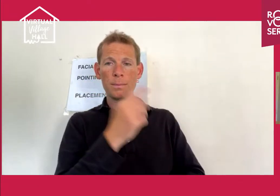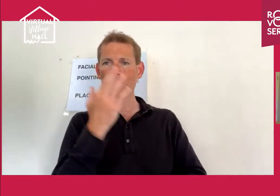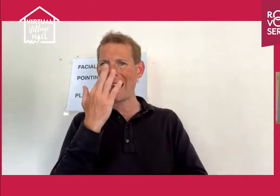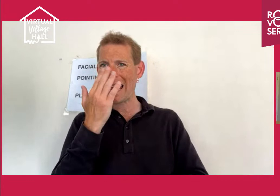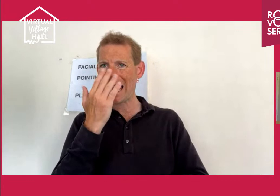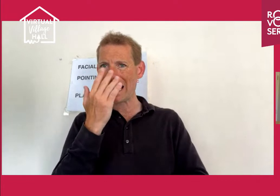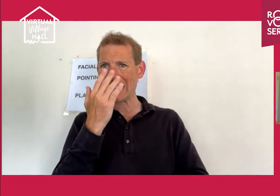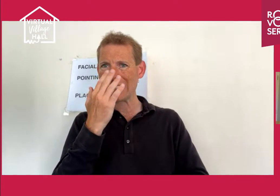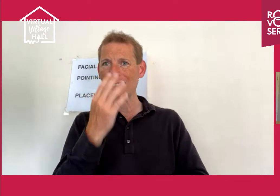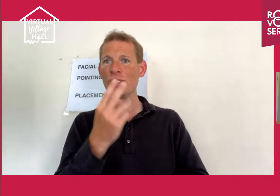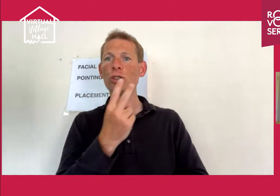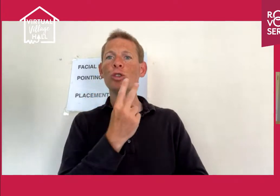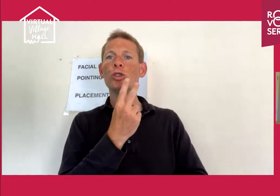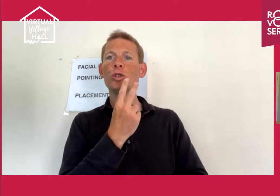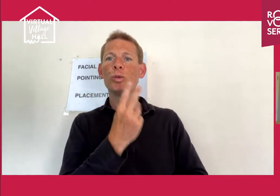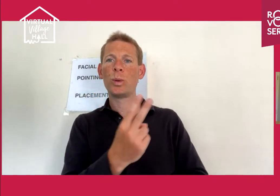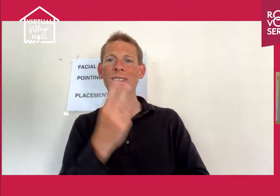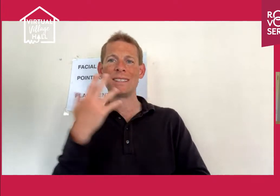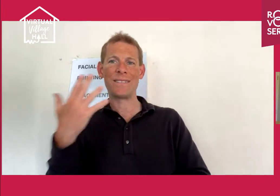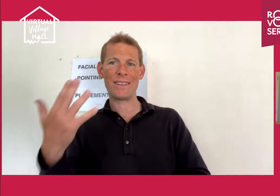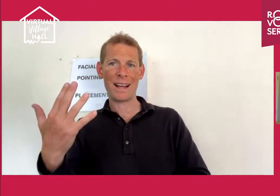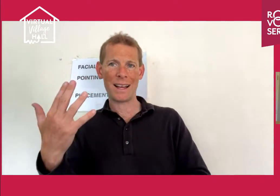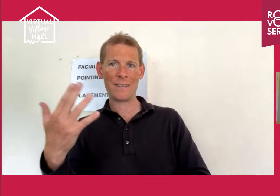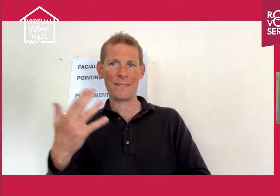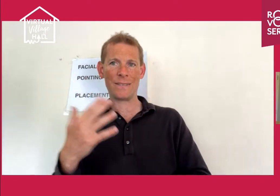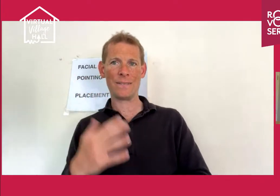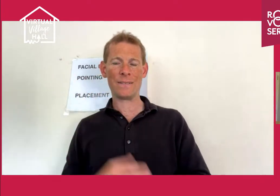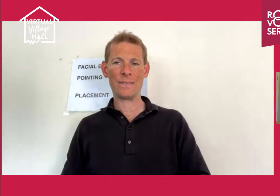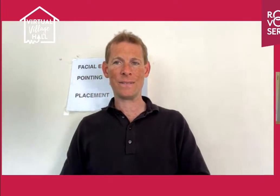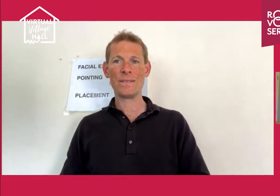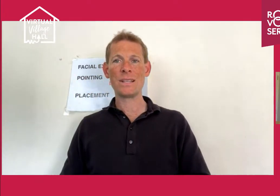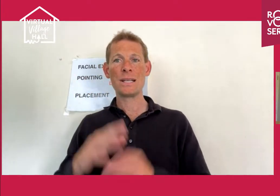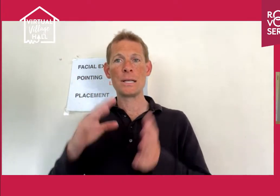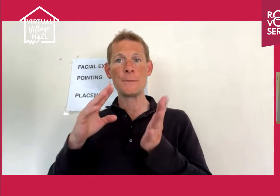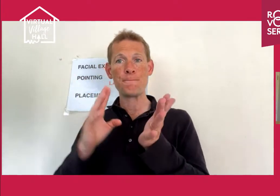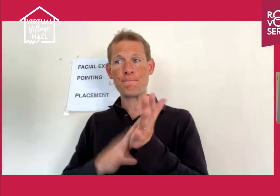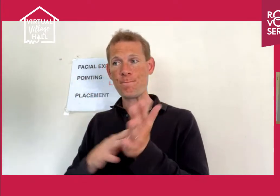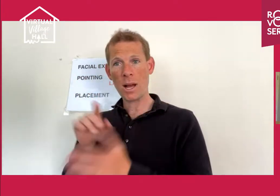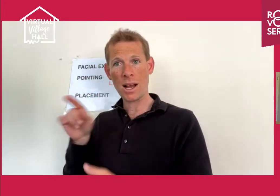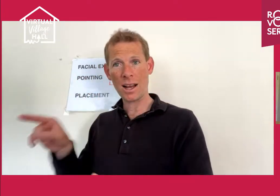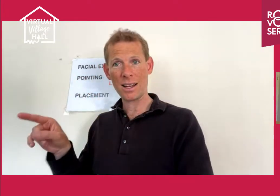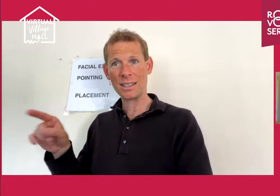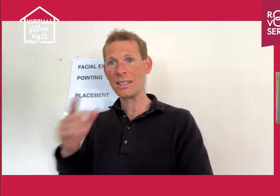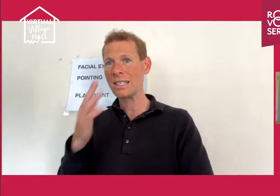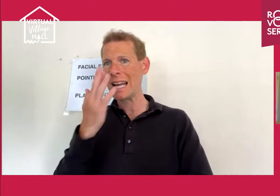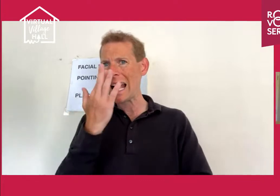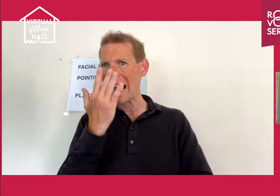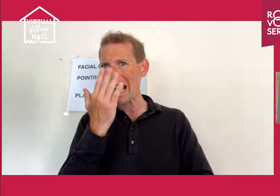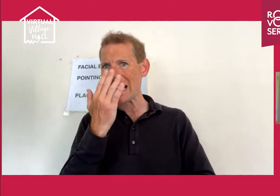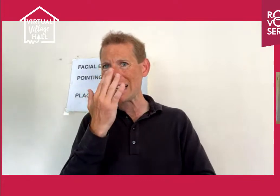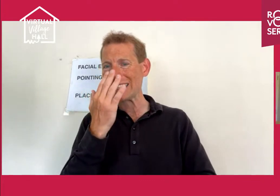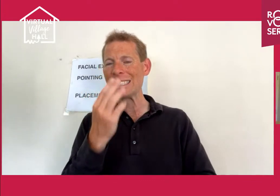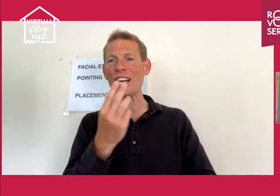Rob, so that's the English sign for age, 25. And Mark is aged